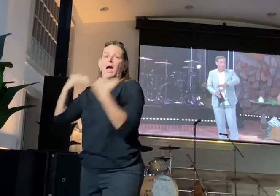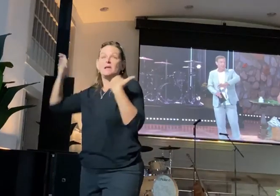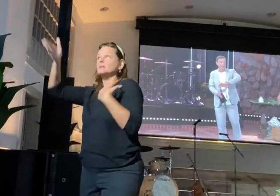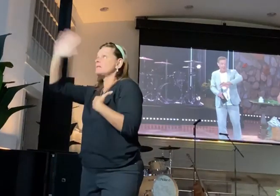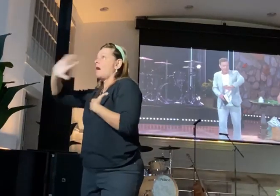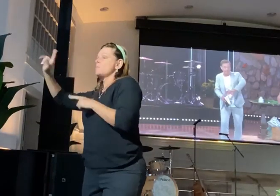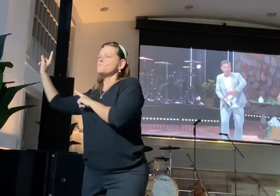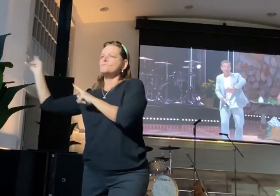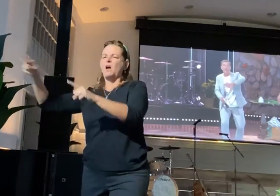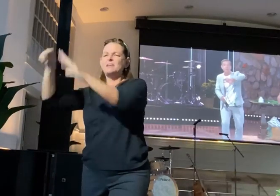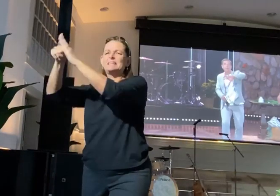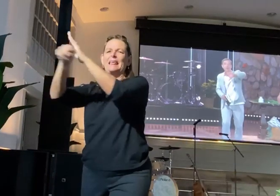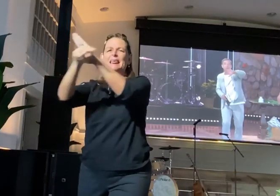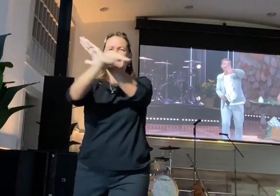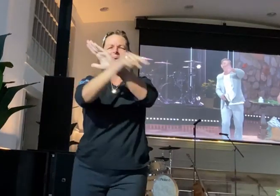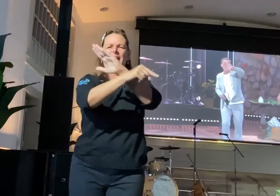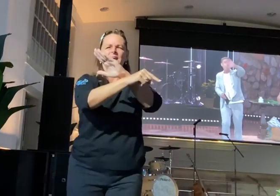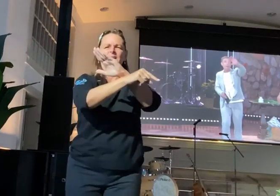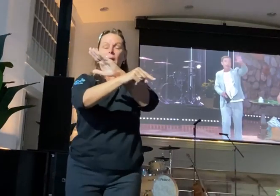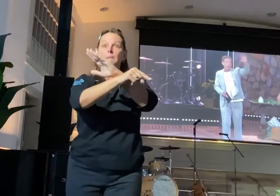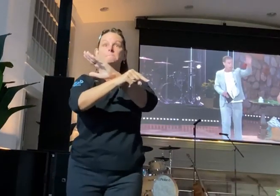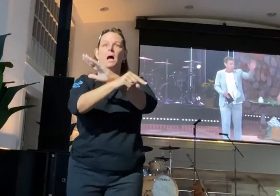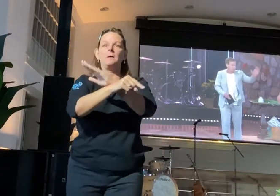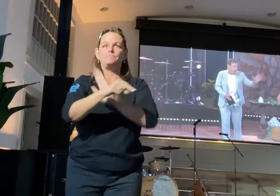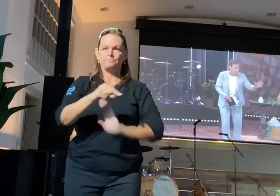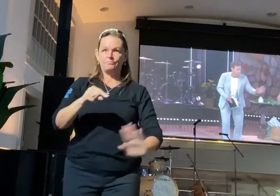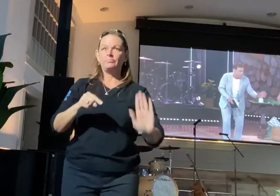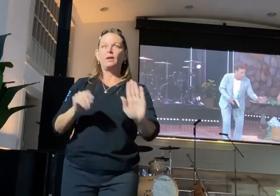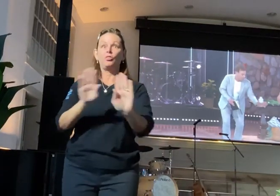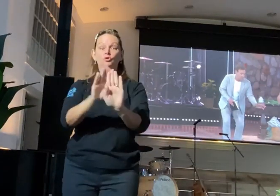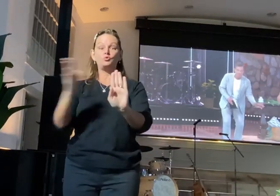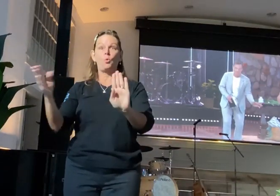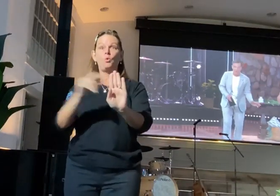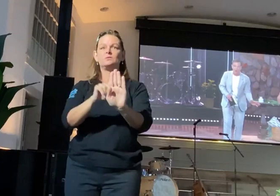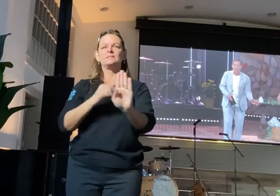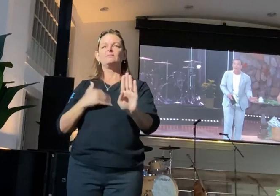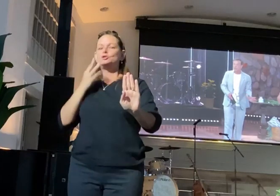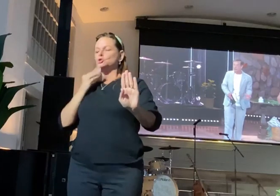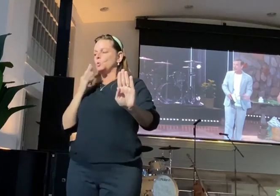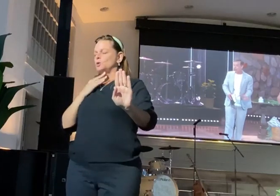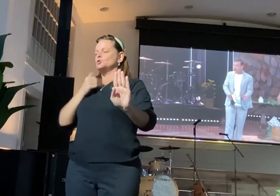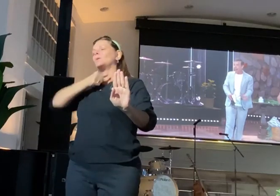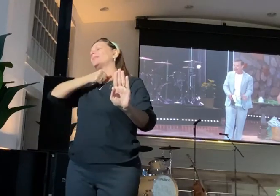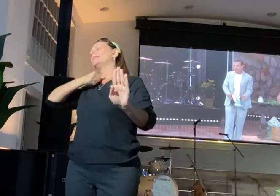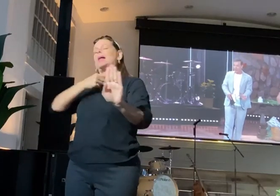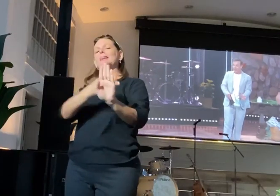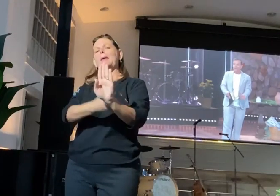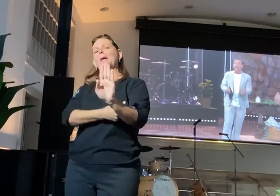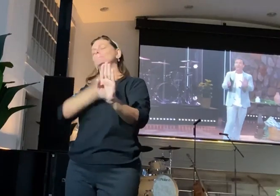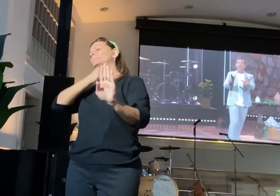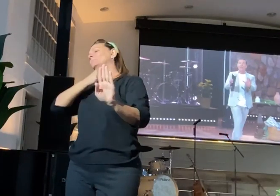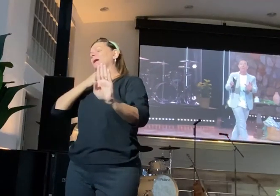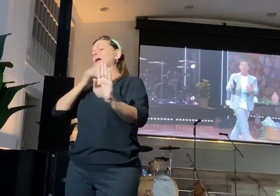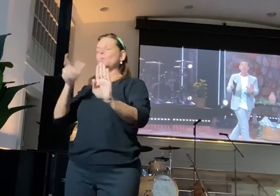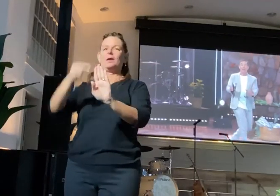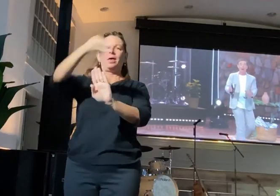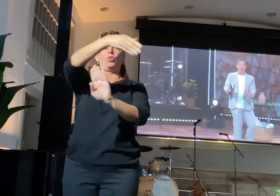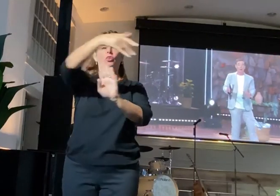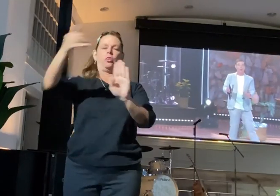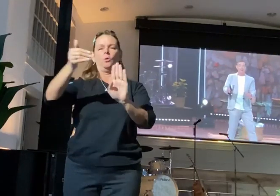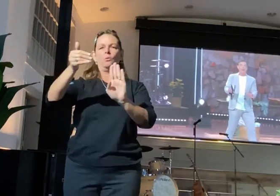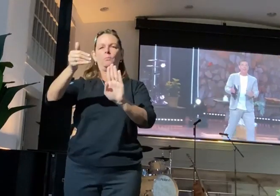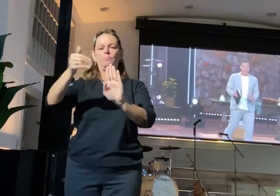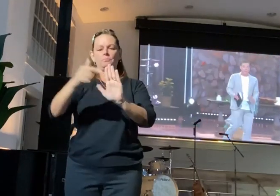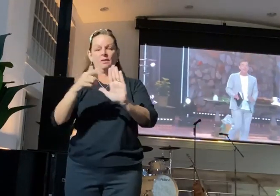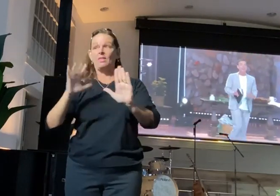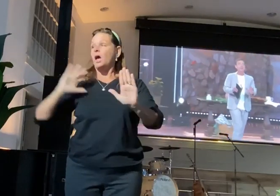the Israelites that had the blood of a lamb across the doorposts of their home and spared their lives. So they were